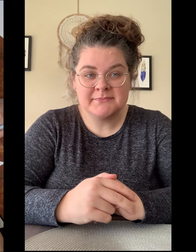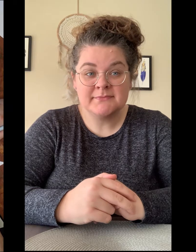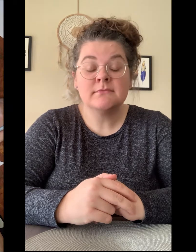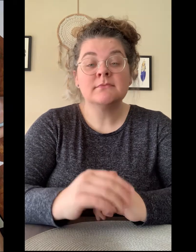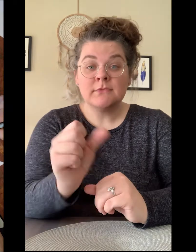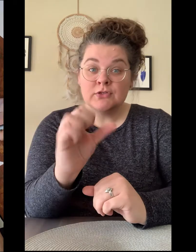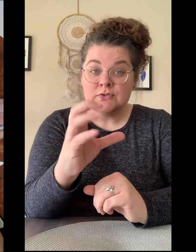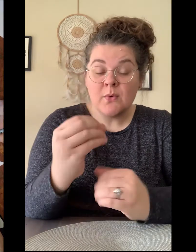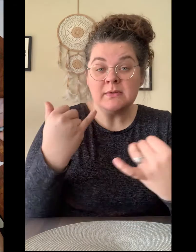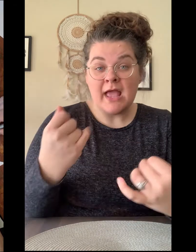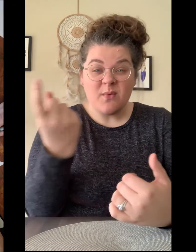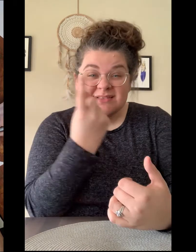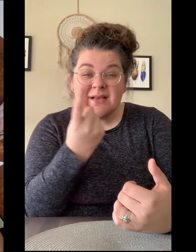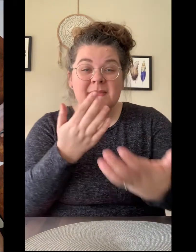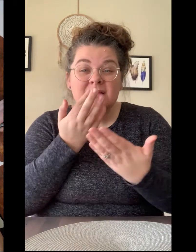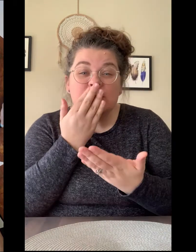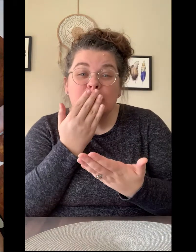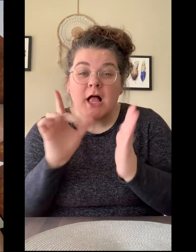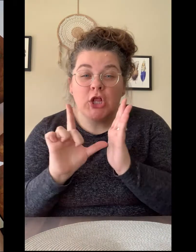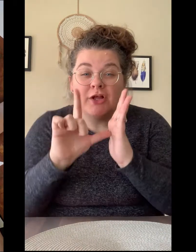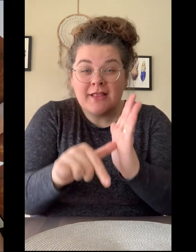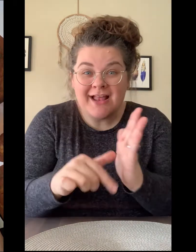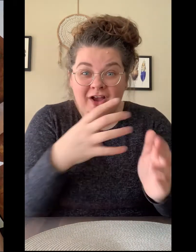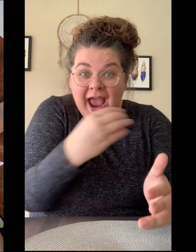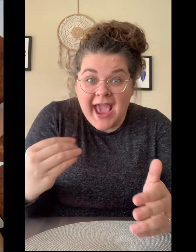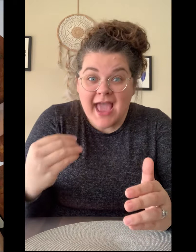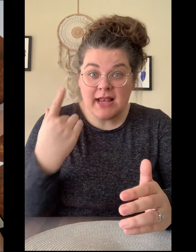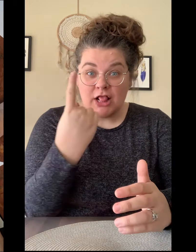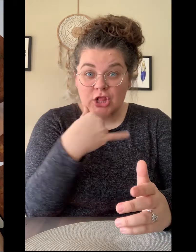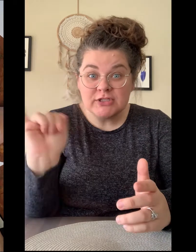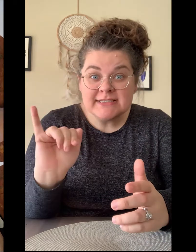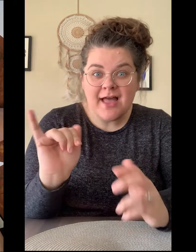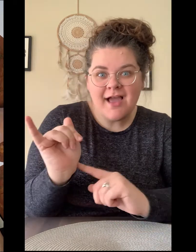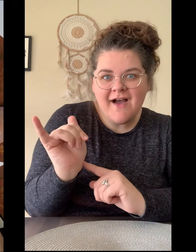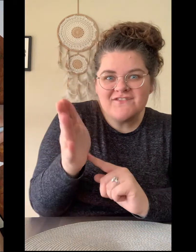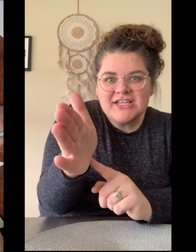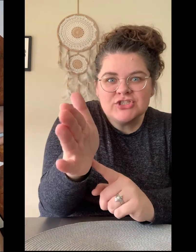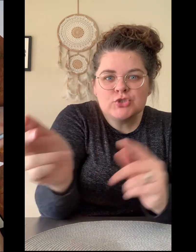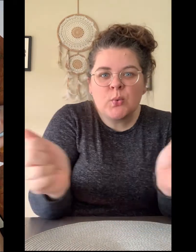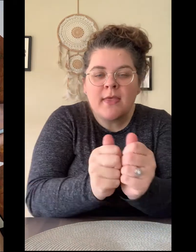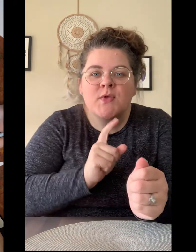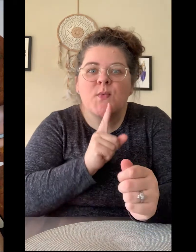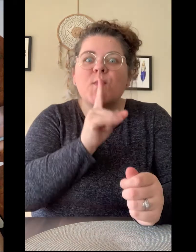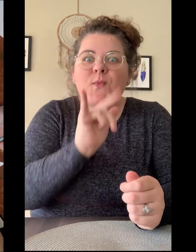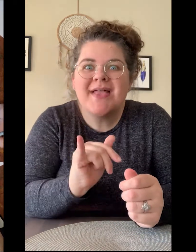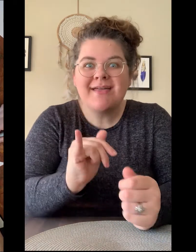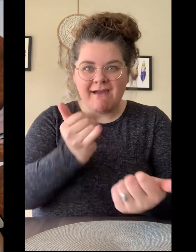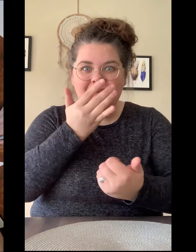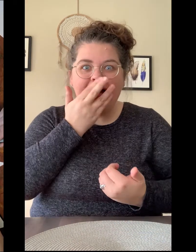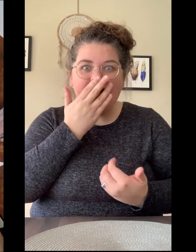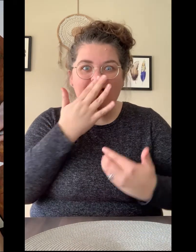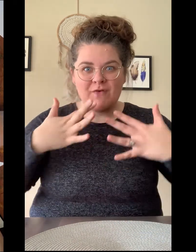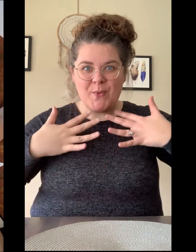And this gives us something to color in. It also makes it look like a fish with really colorful